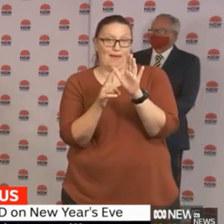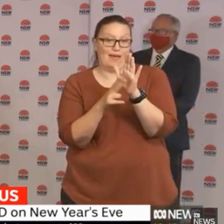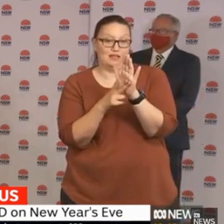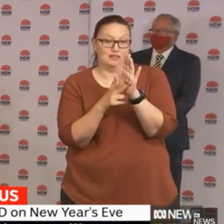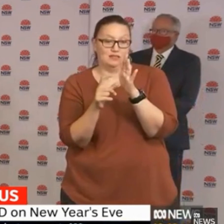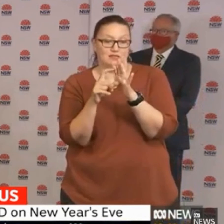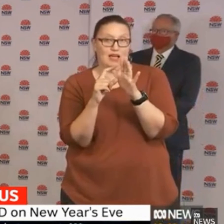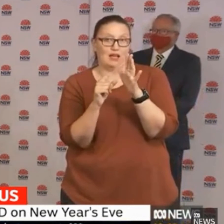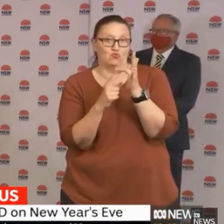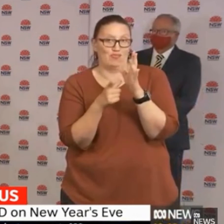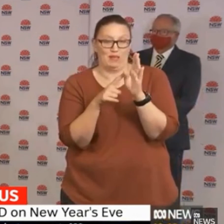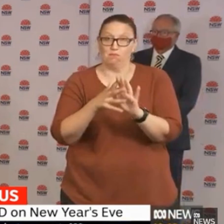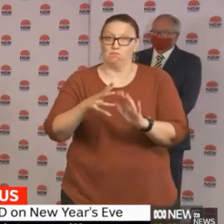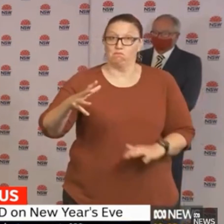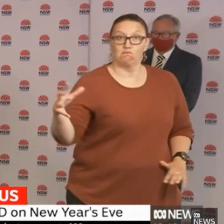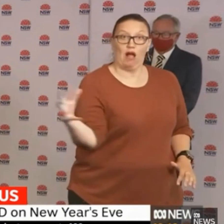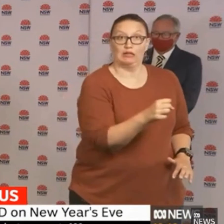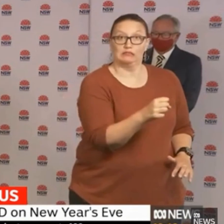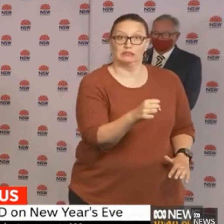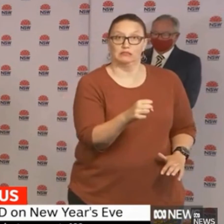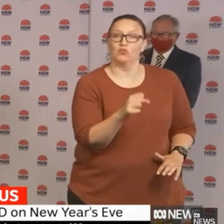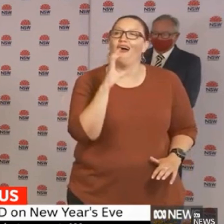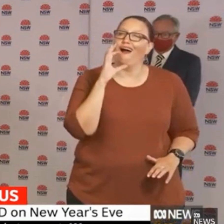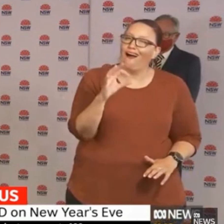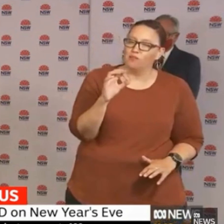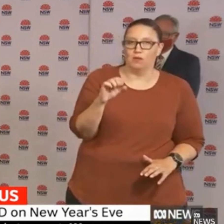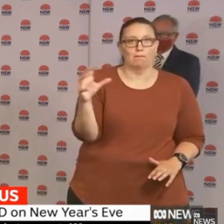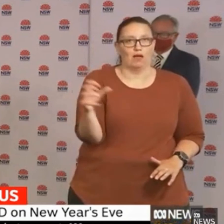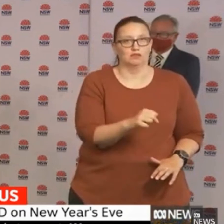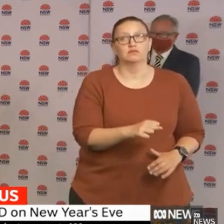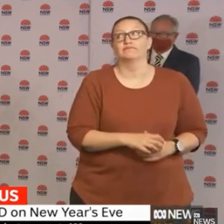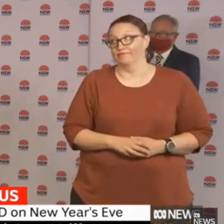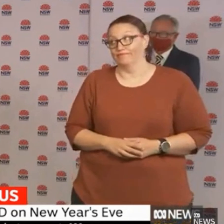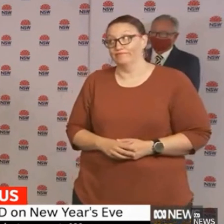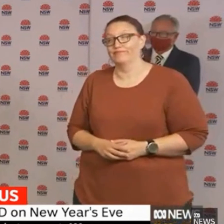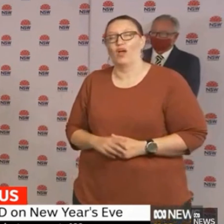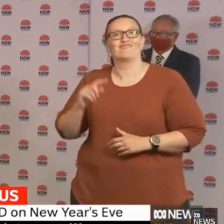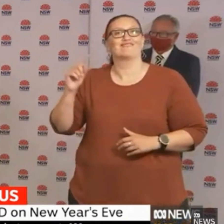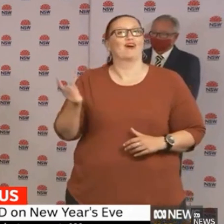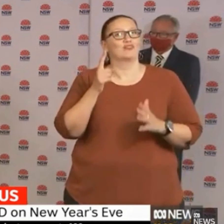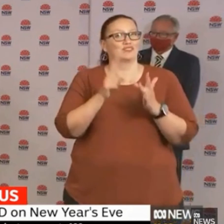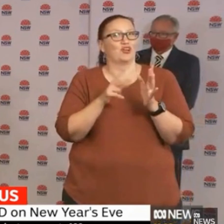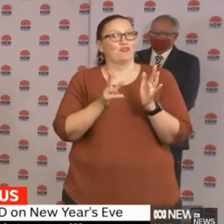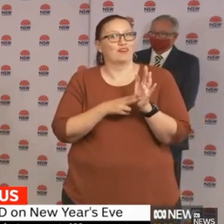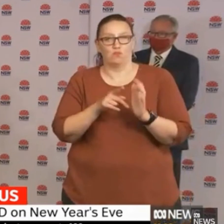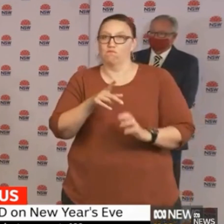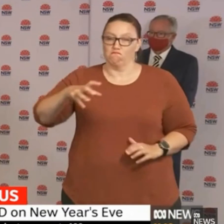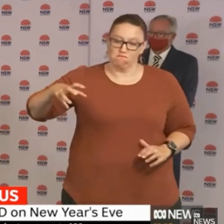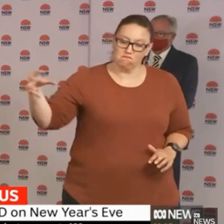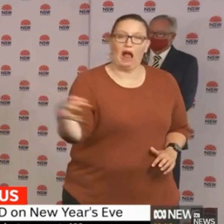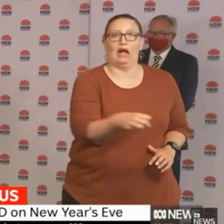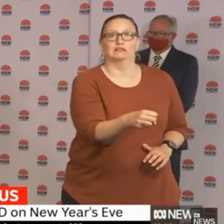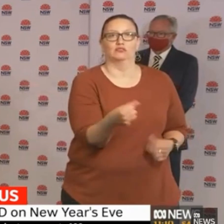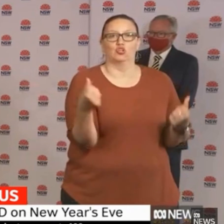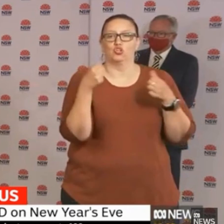so what we are saying that from the 1st of January, we want there to be compulsory use of the New South Wales or the Service New South